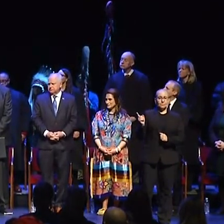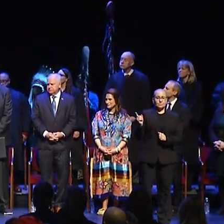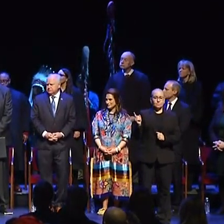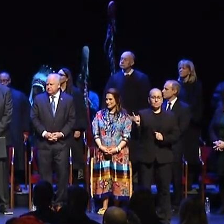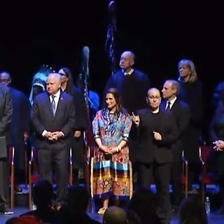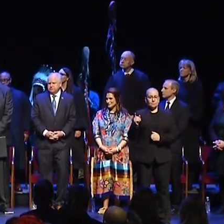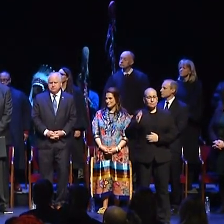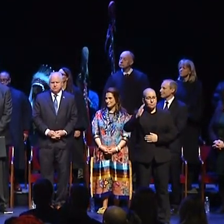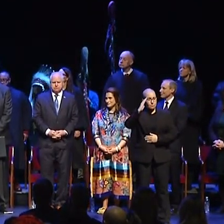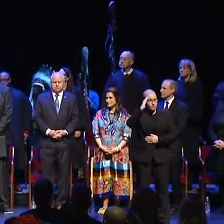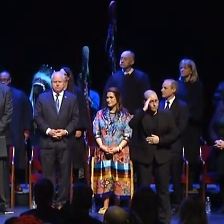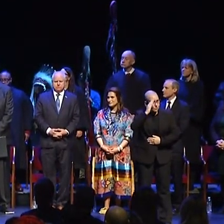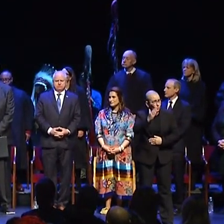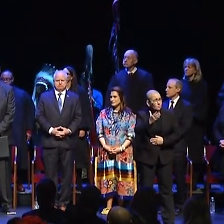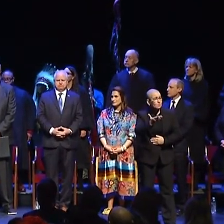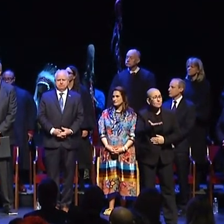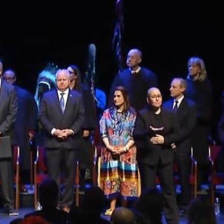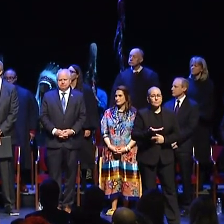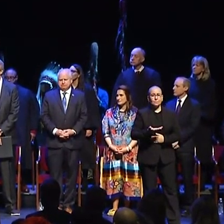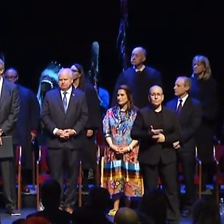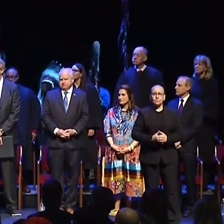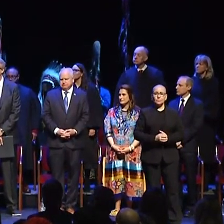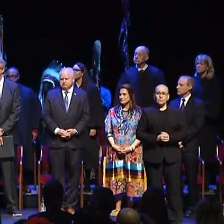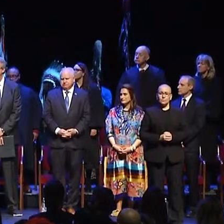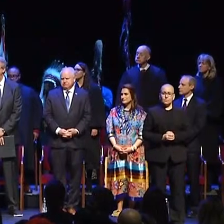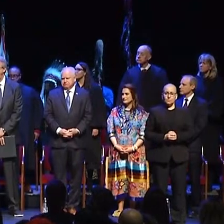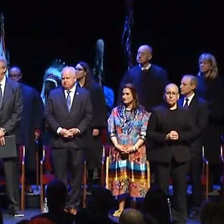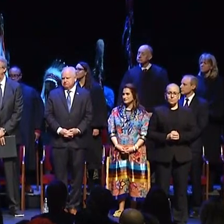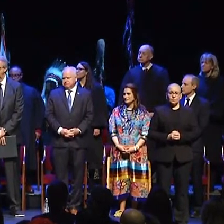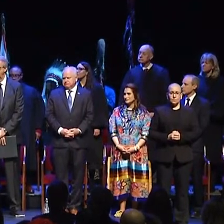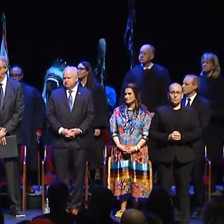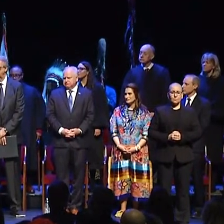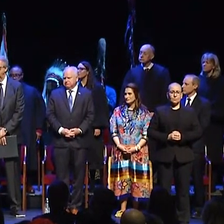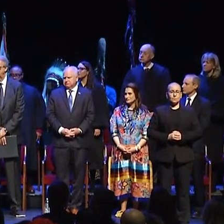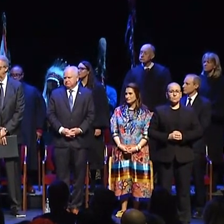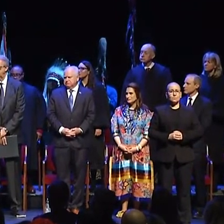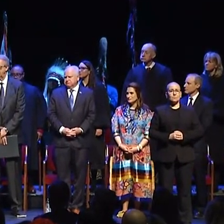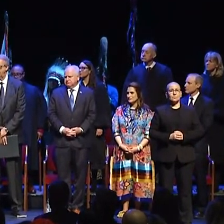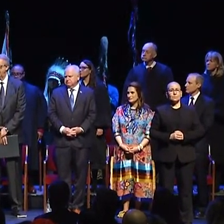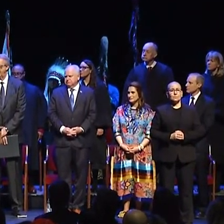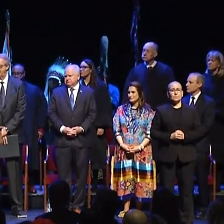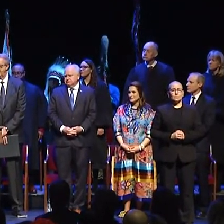Dewey Magani Dug Nagamo My Ingen and Indishnakaz.